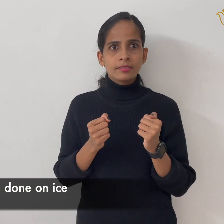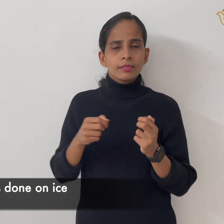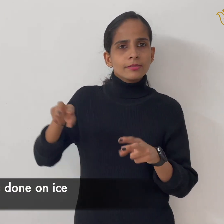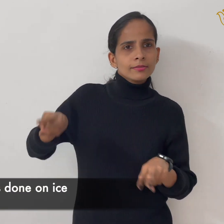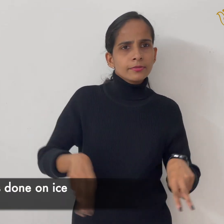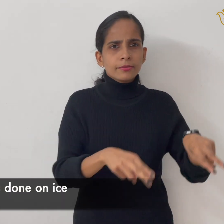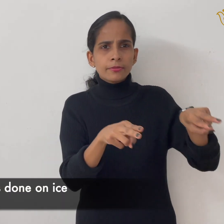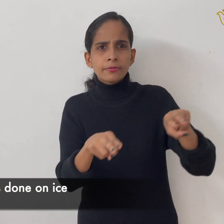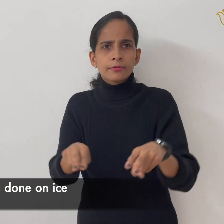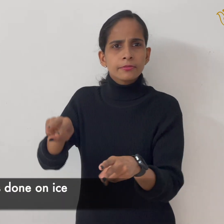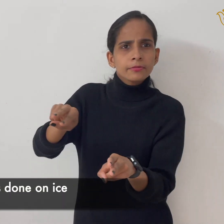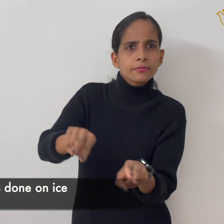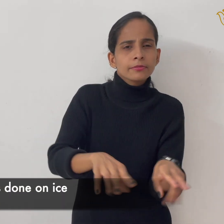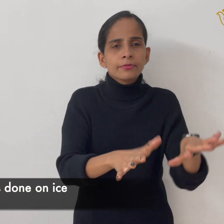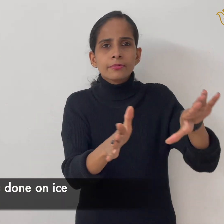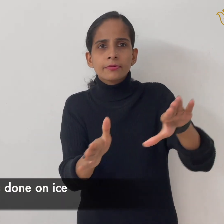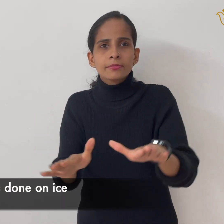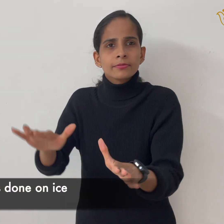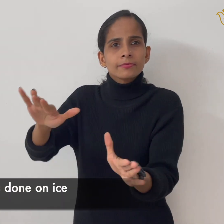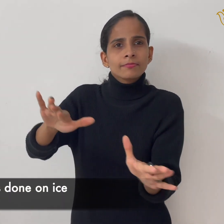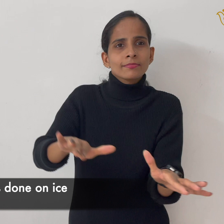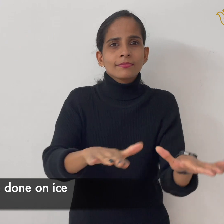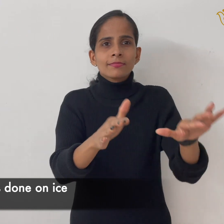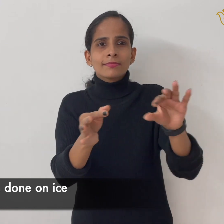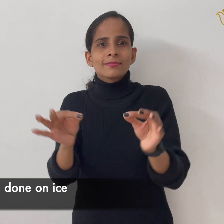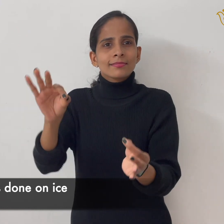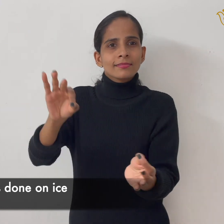Figure skating, that's done on ice.